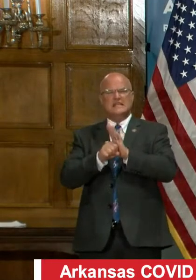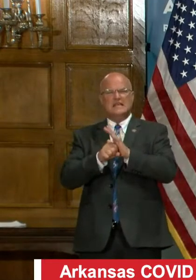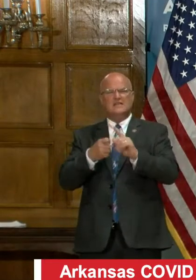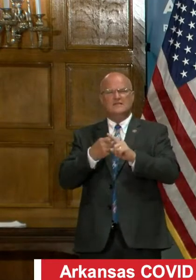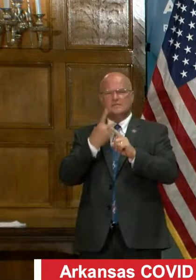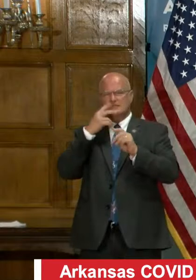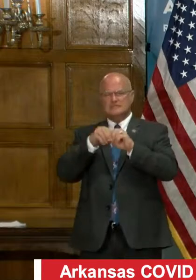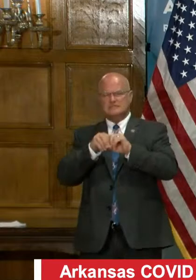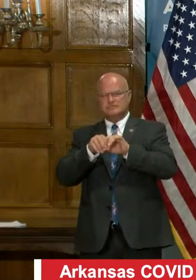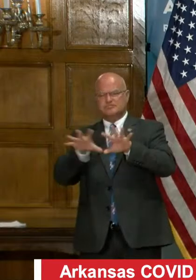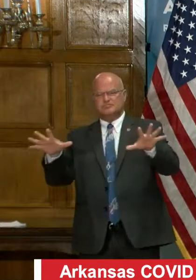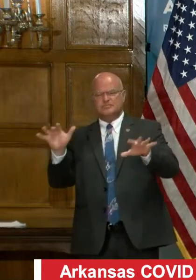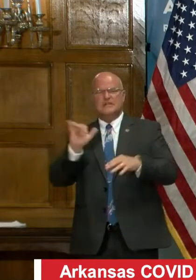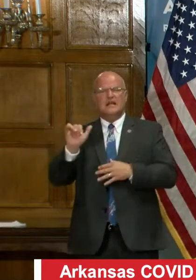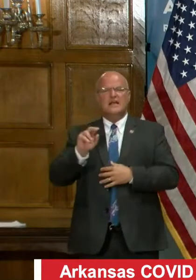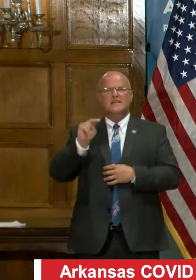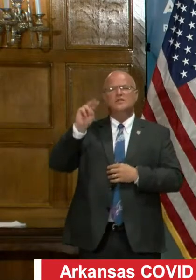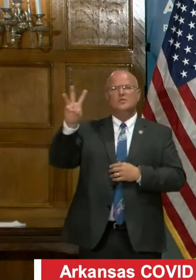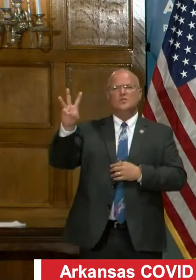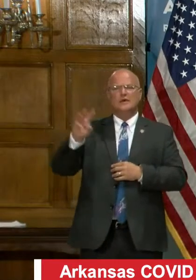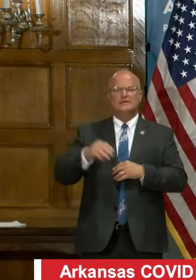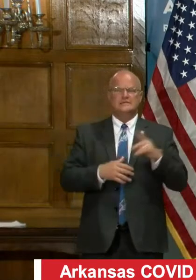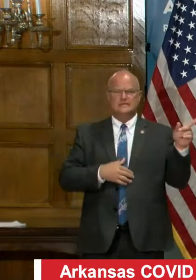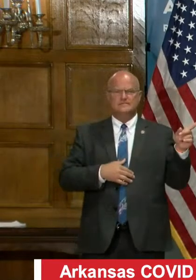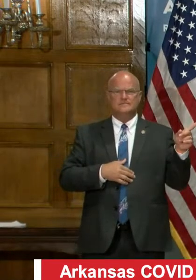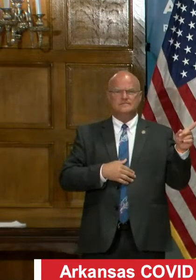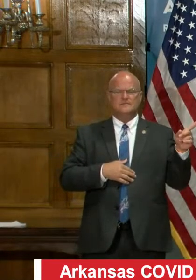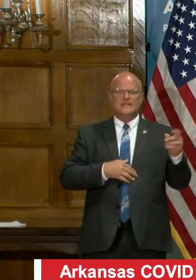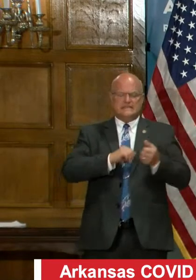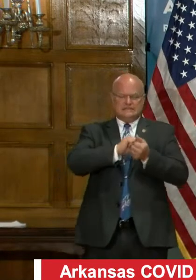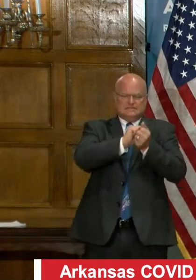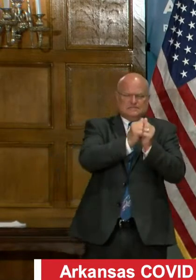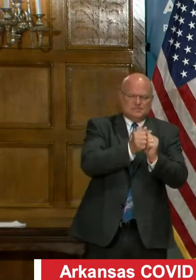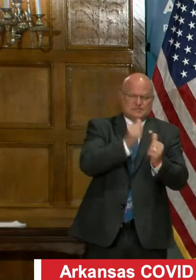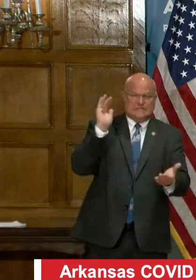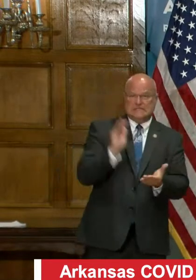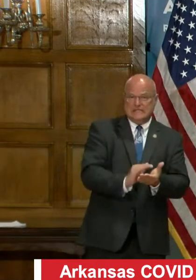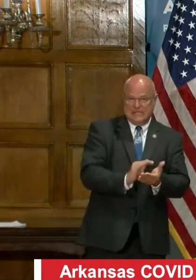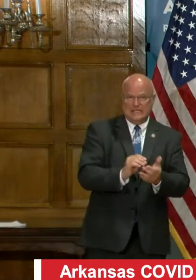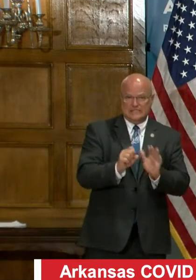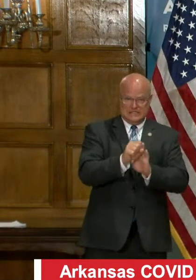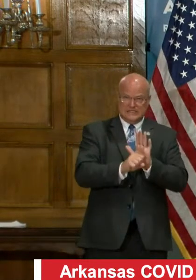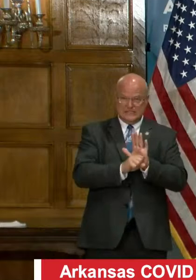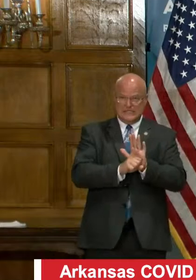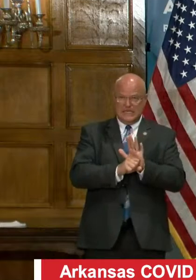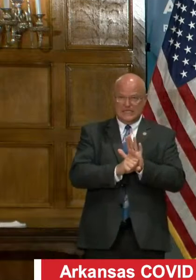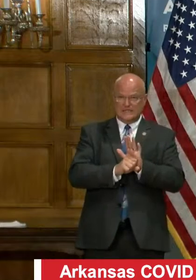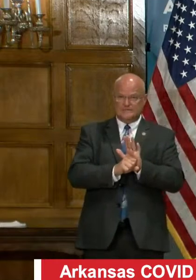Northwest? Well, of course, there's less density in some areas of the state.